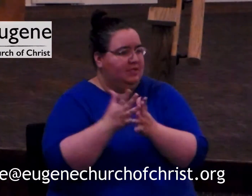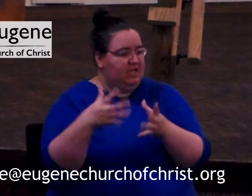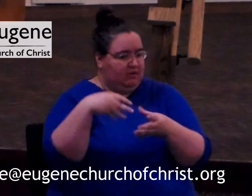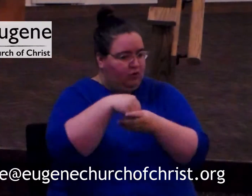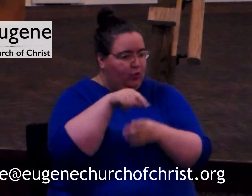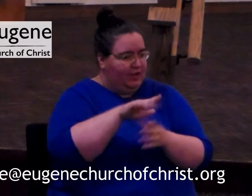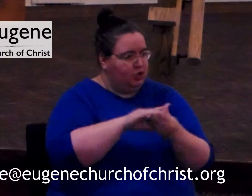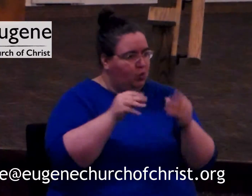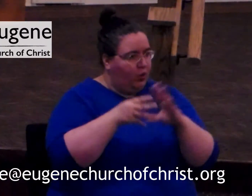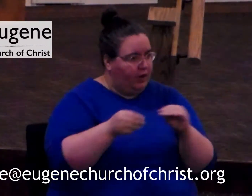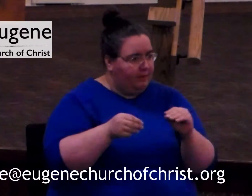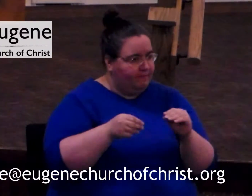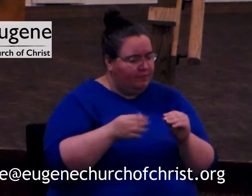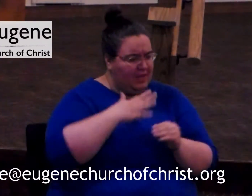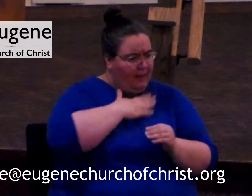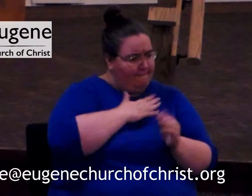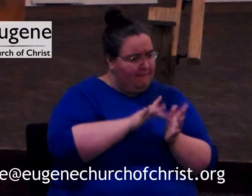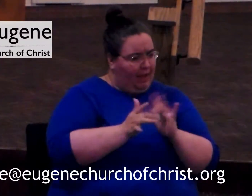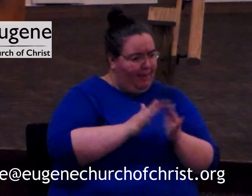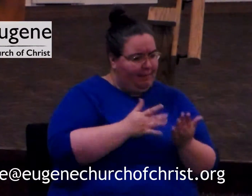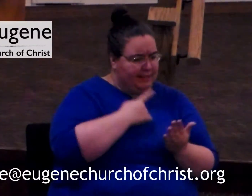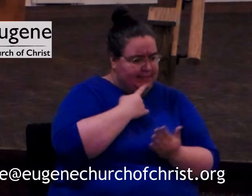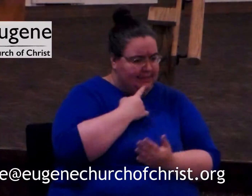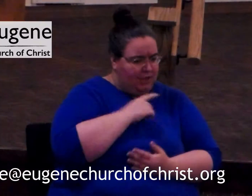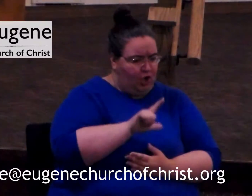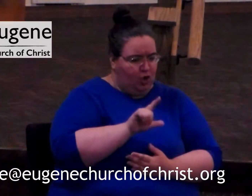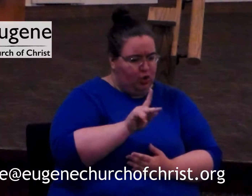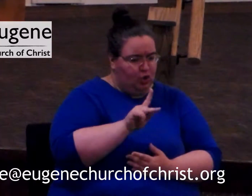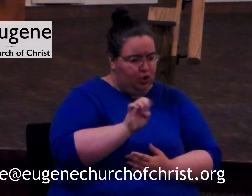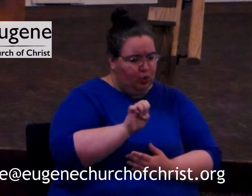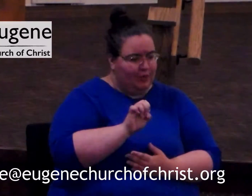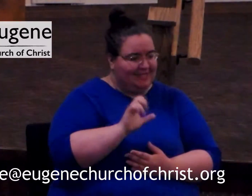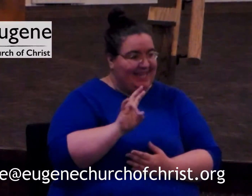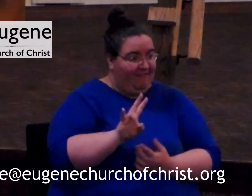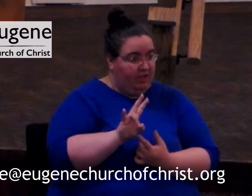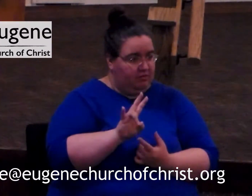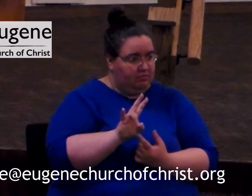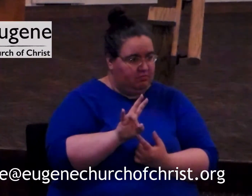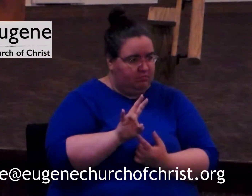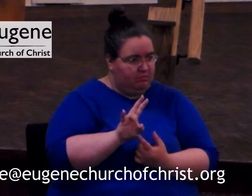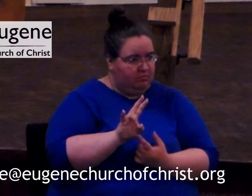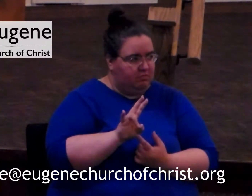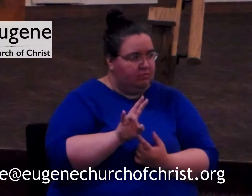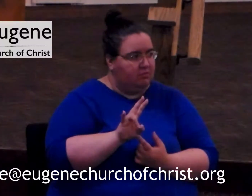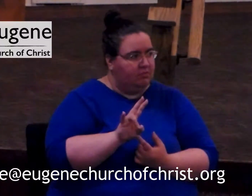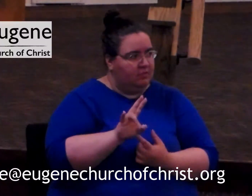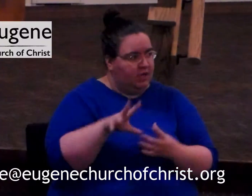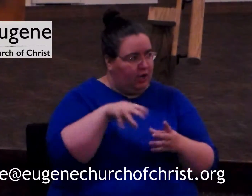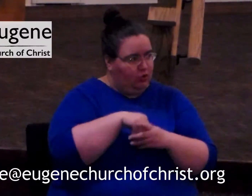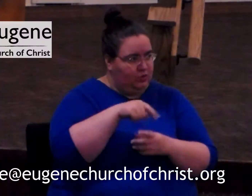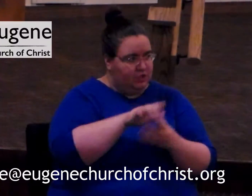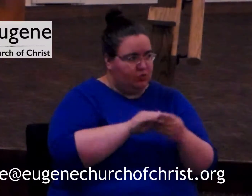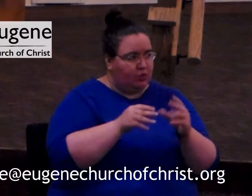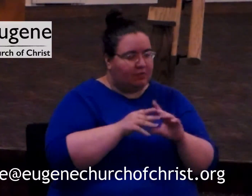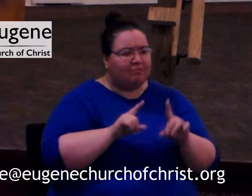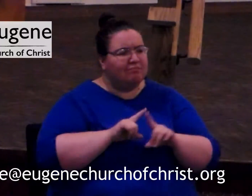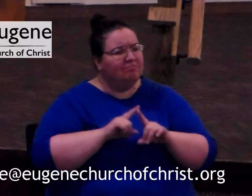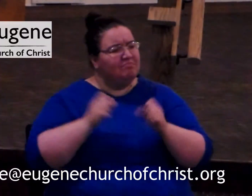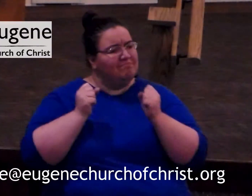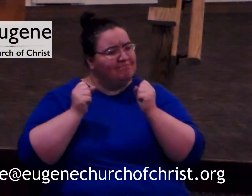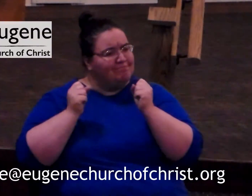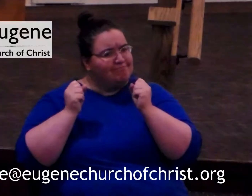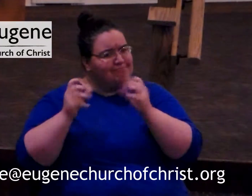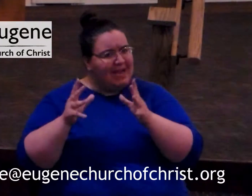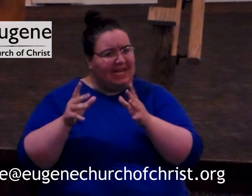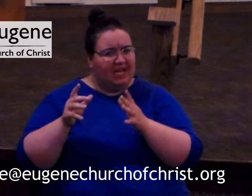have read lately tell me that story in Luke 7 is a different story, and they'll give you any number of reasons about it, but